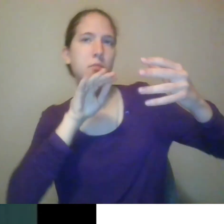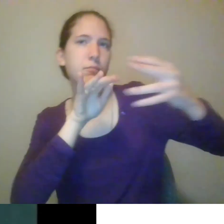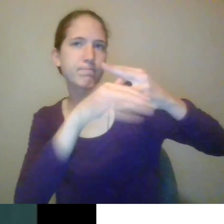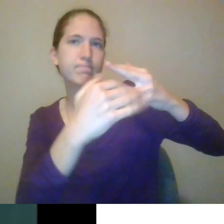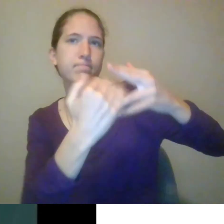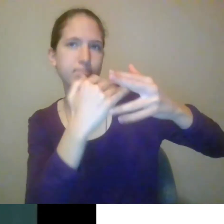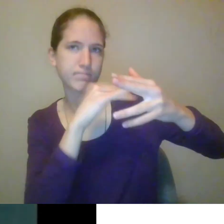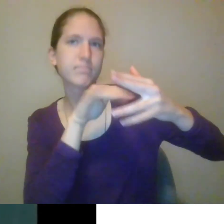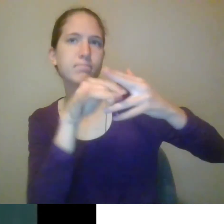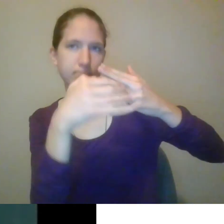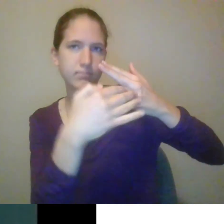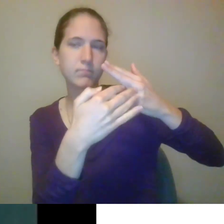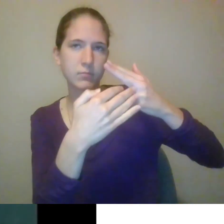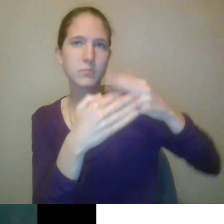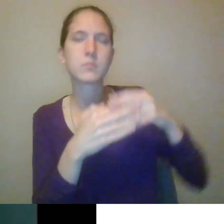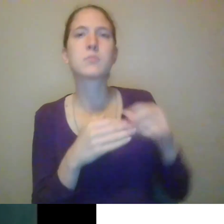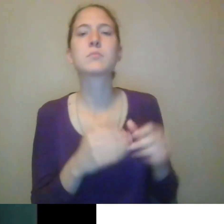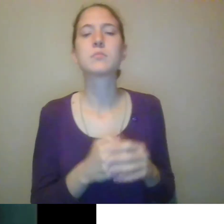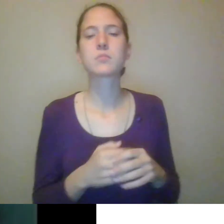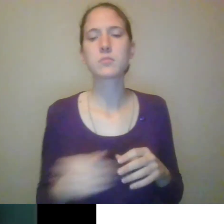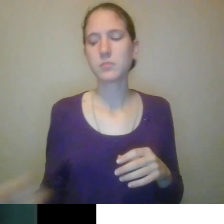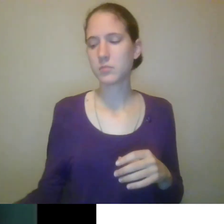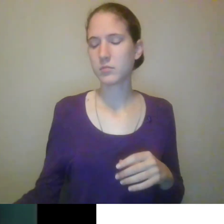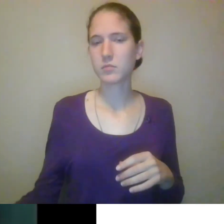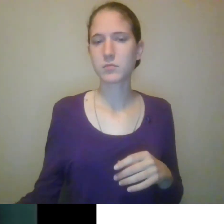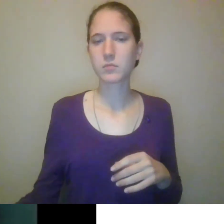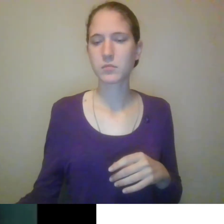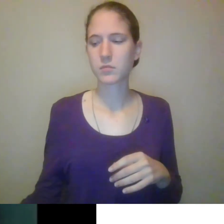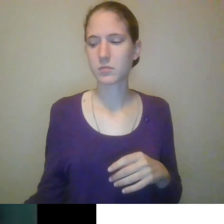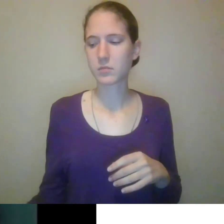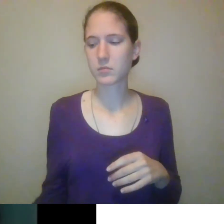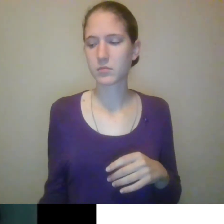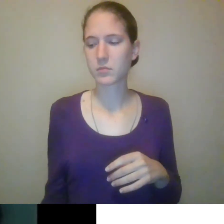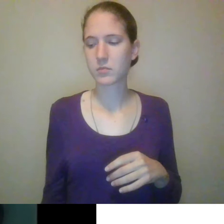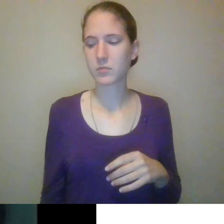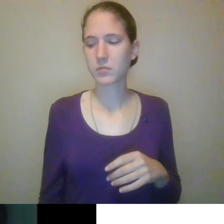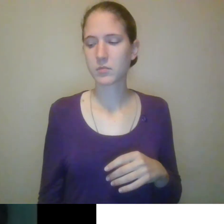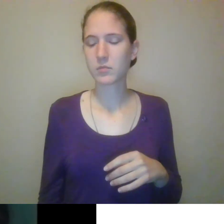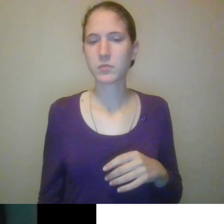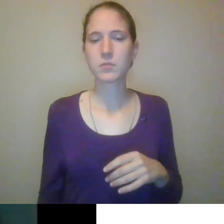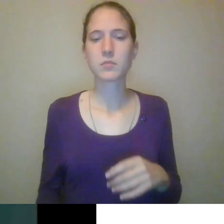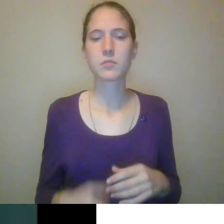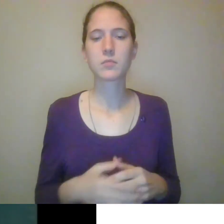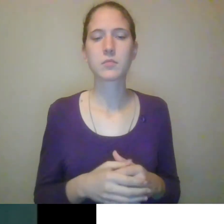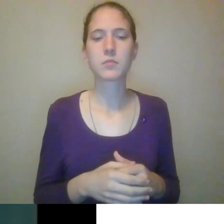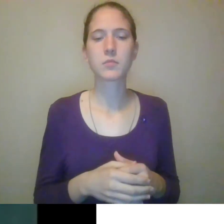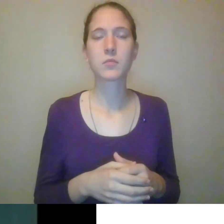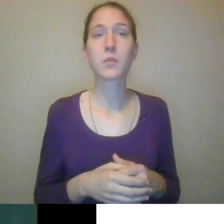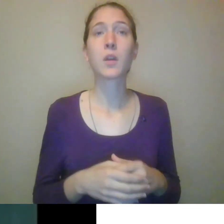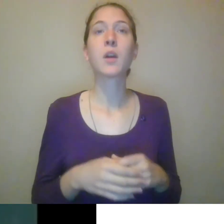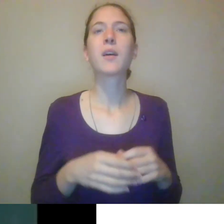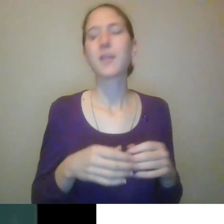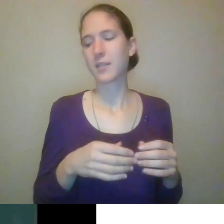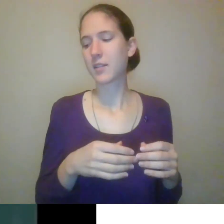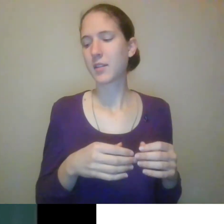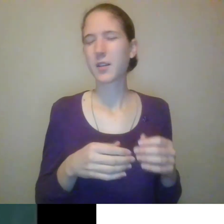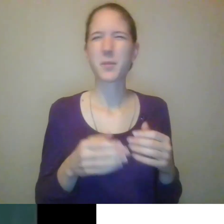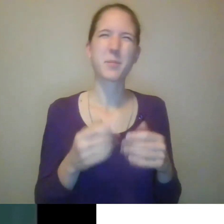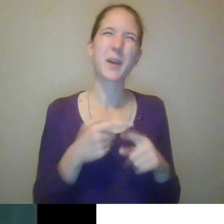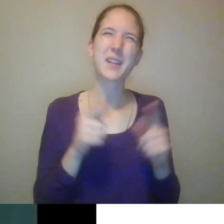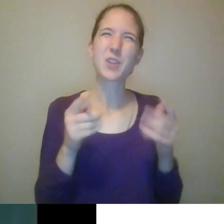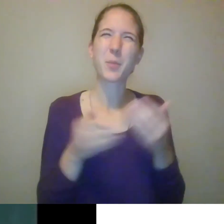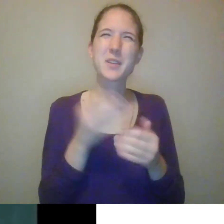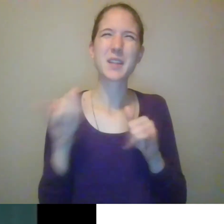And then the rest of the definition is the same. From high